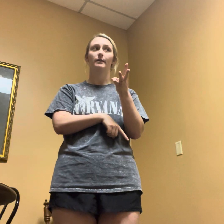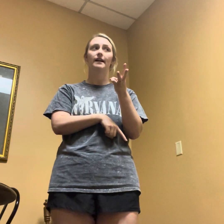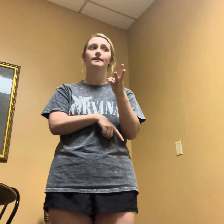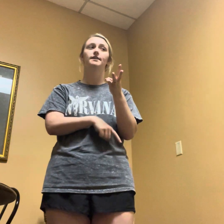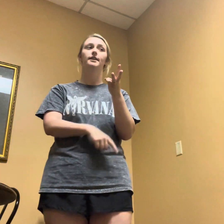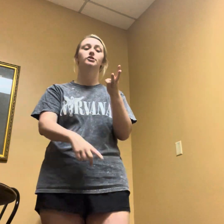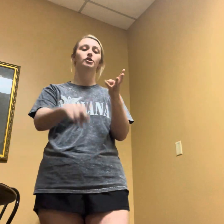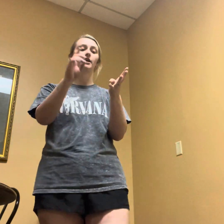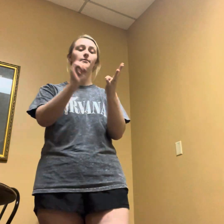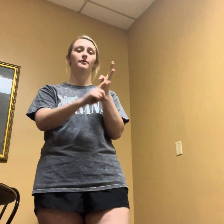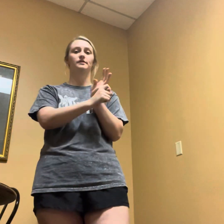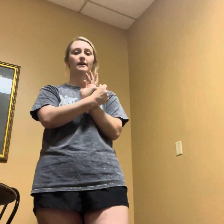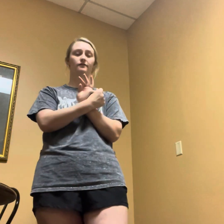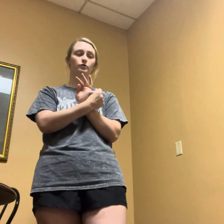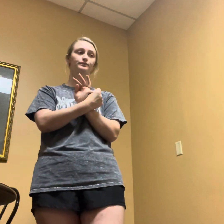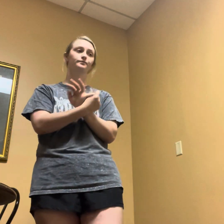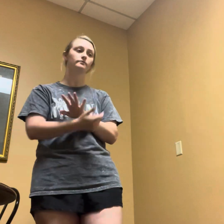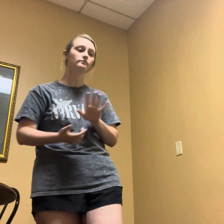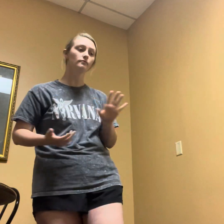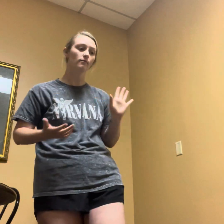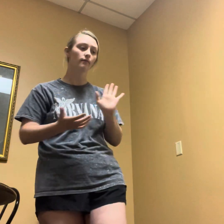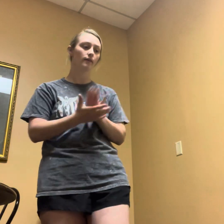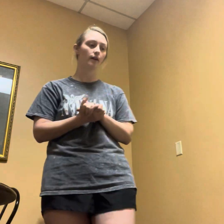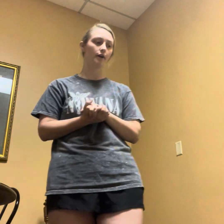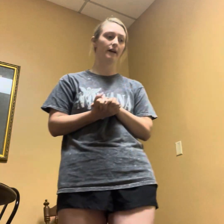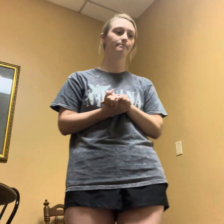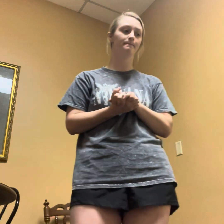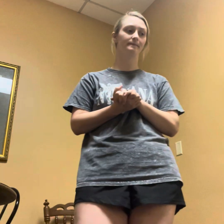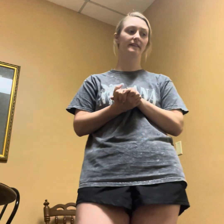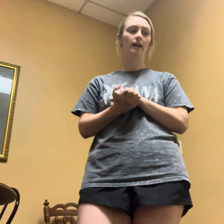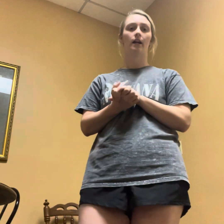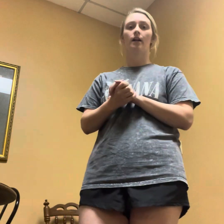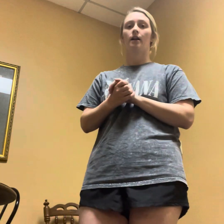has an answer, and be respectful. Okay?